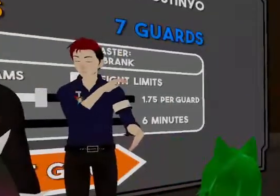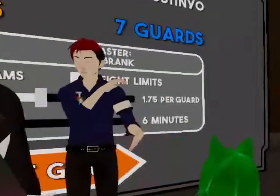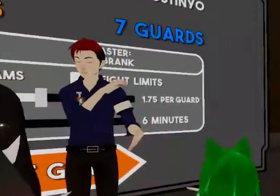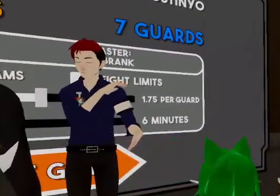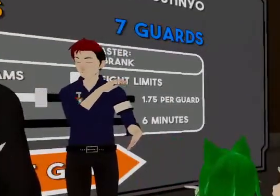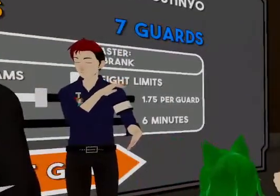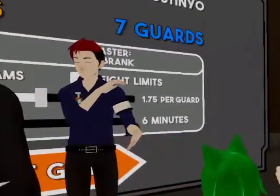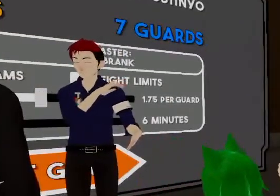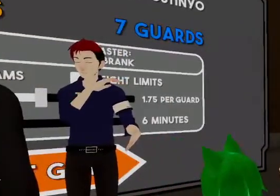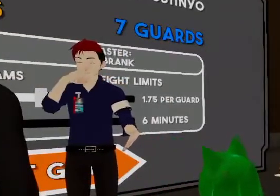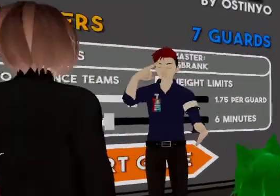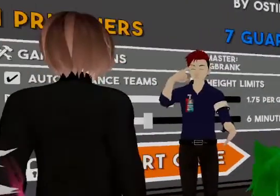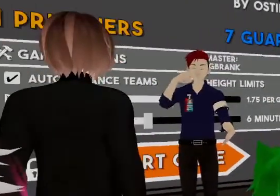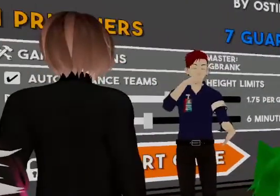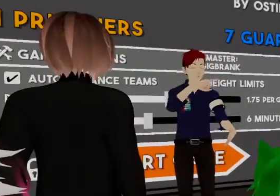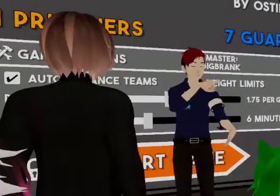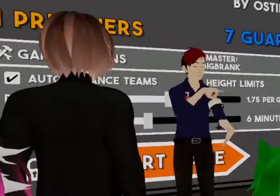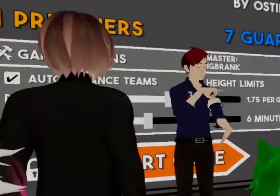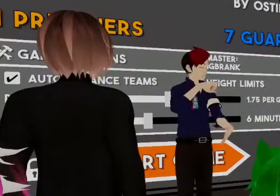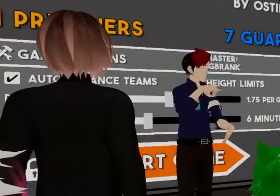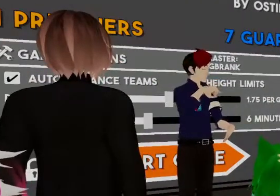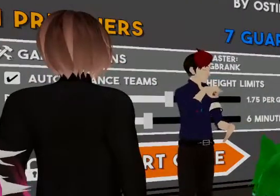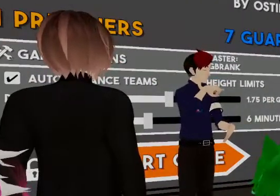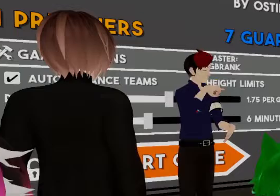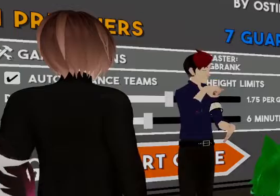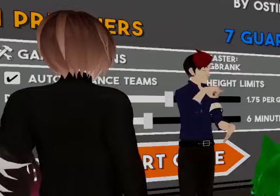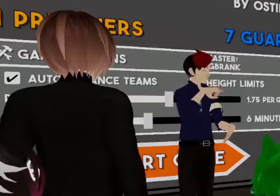cop or guard, but you're going to put a G hand. Guilty.